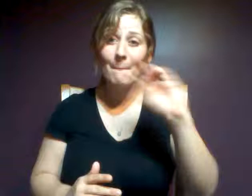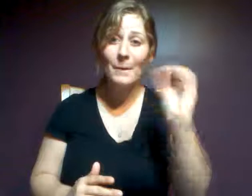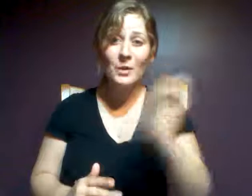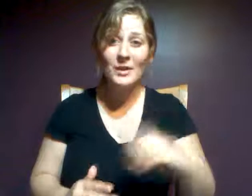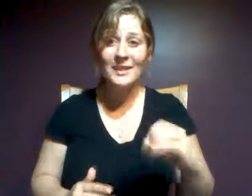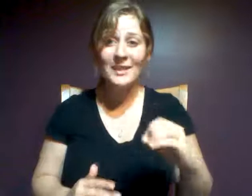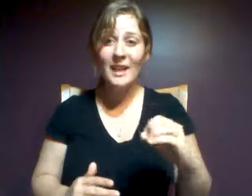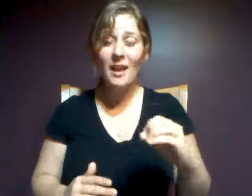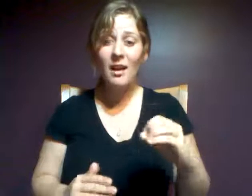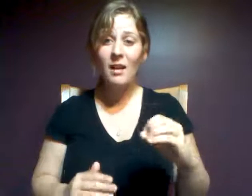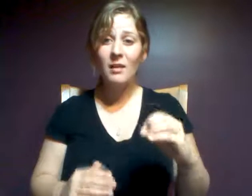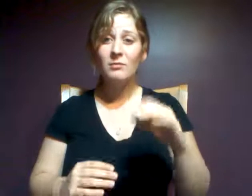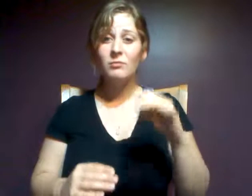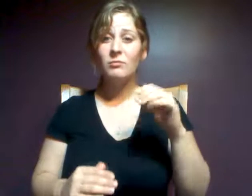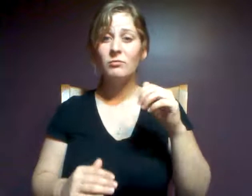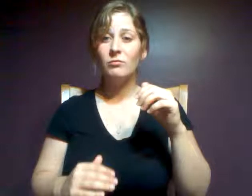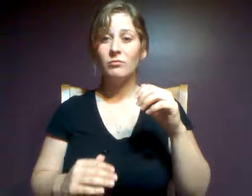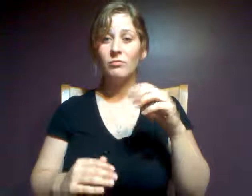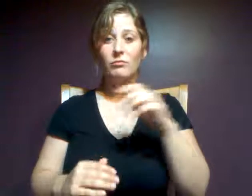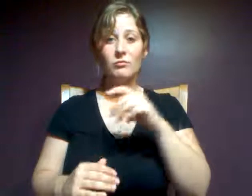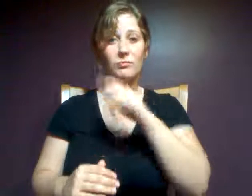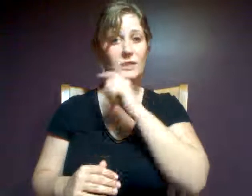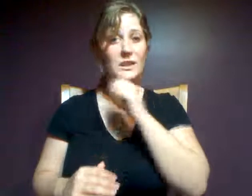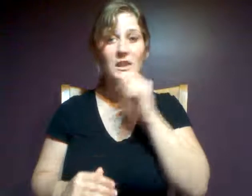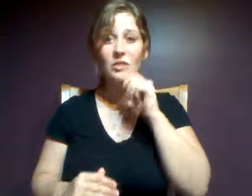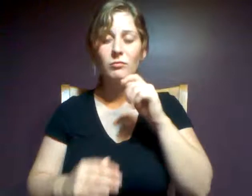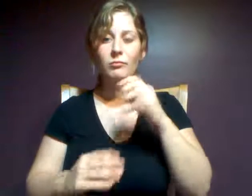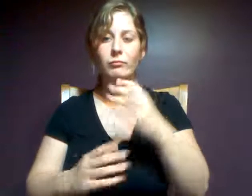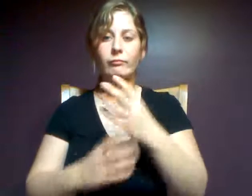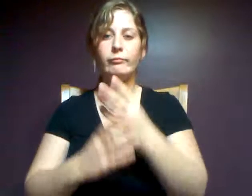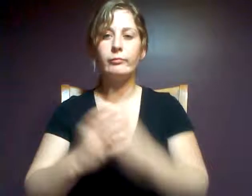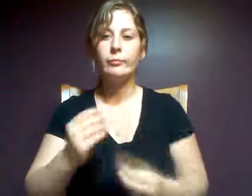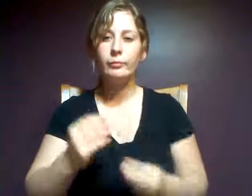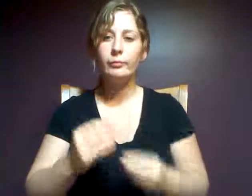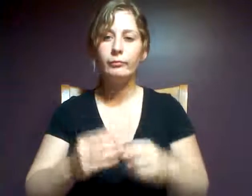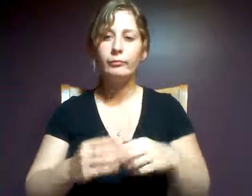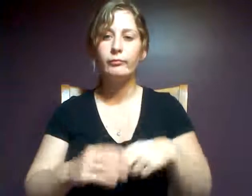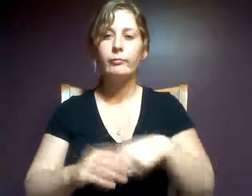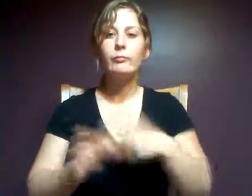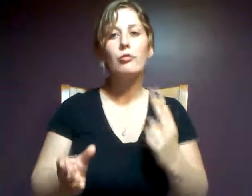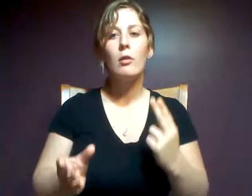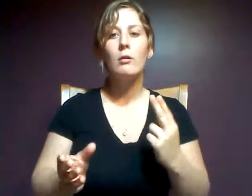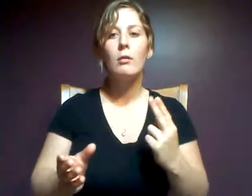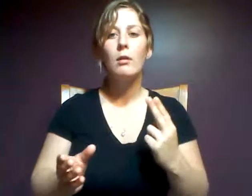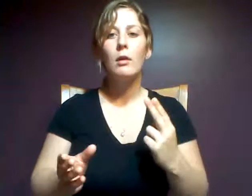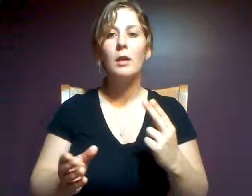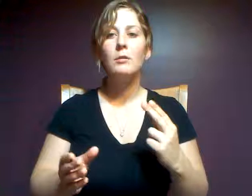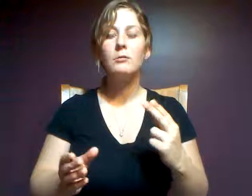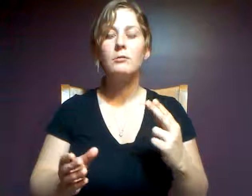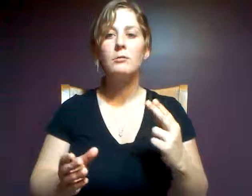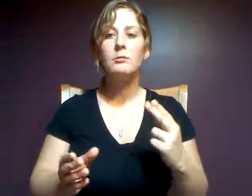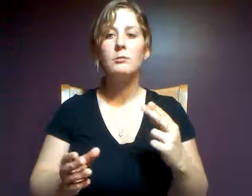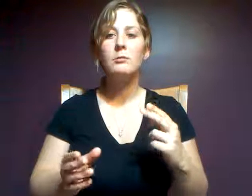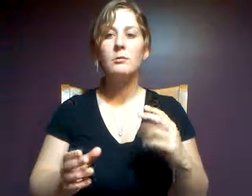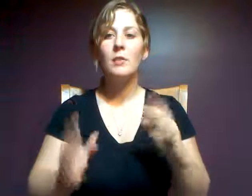They're failing to engage in classroom debate because they don't want to draw attention to the way that they look. 1 in 5 are not showing up to class at